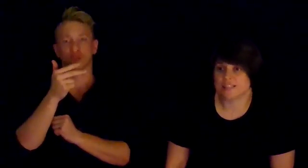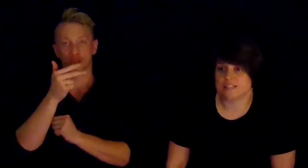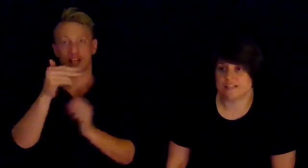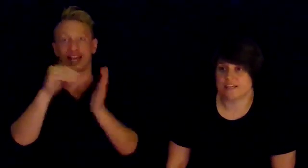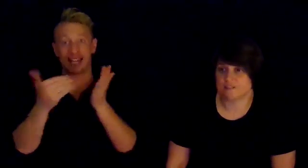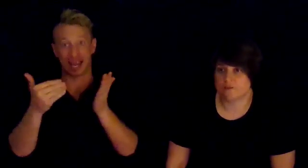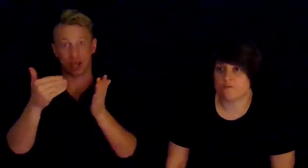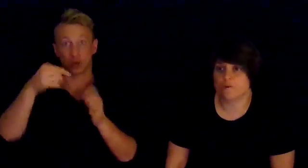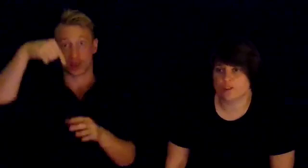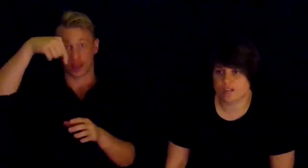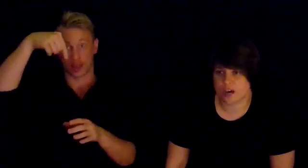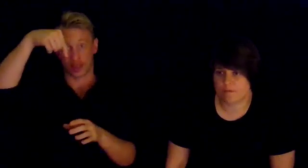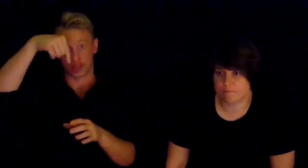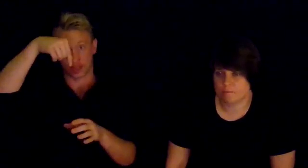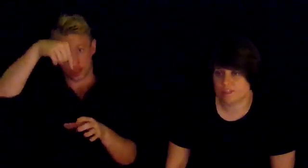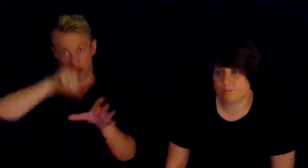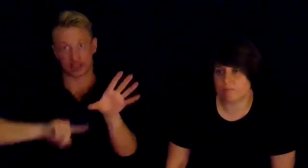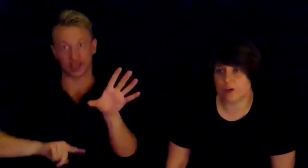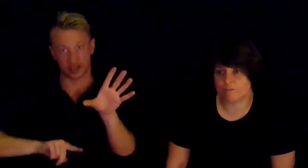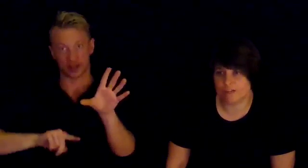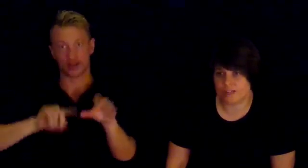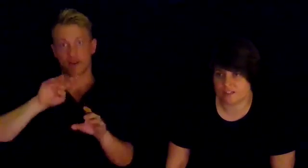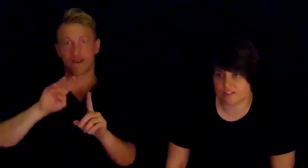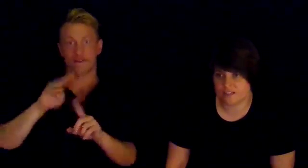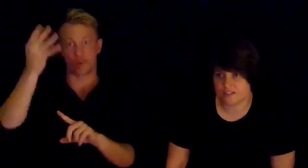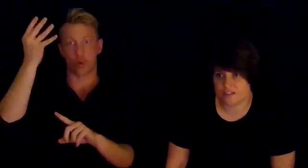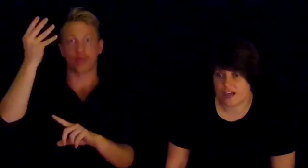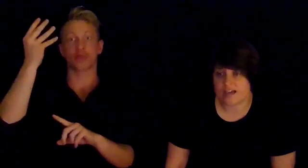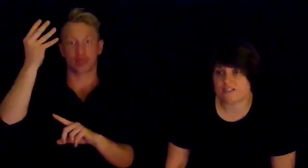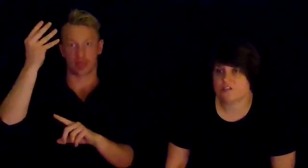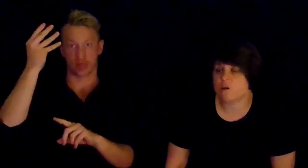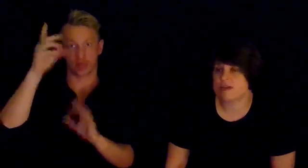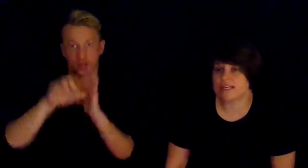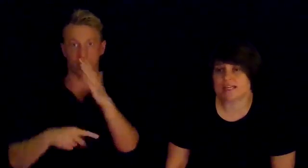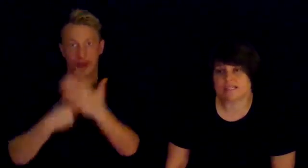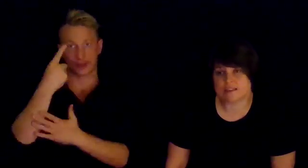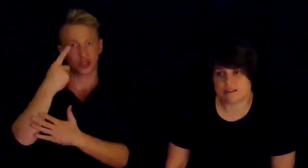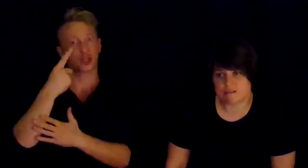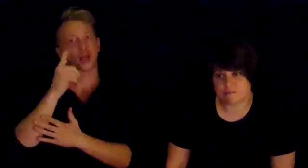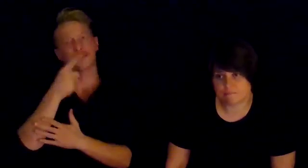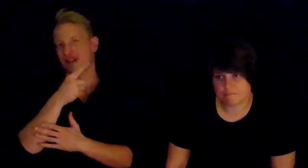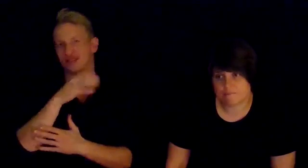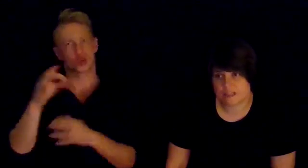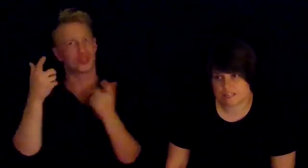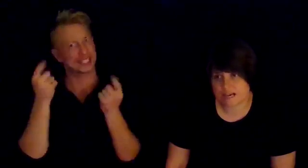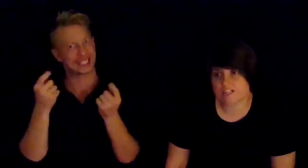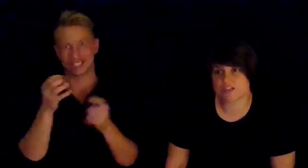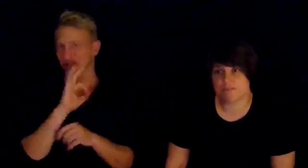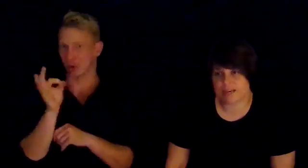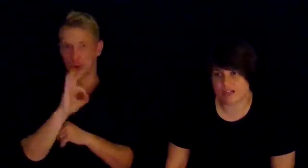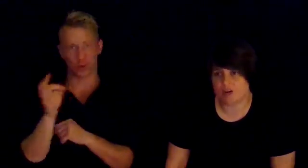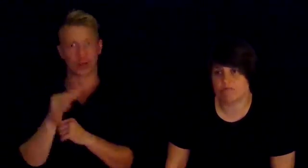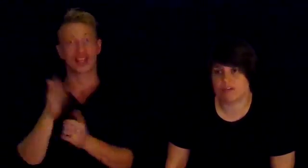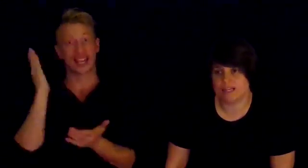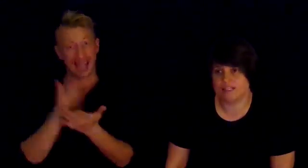and now this year, the 4th time, which has been perfect. And it's not been easy. It's